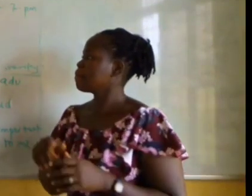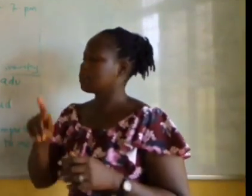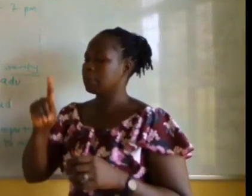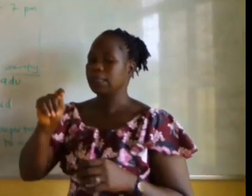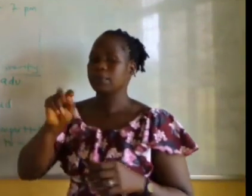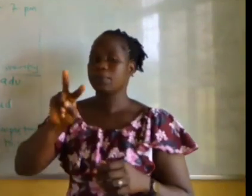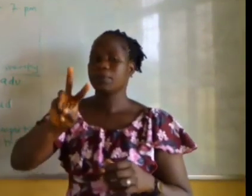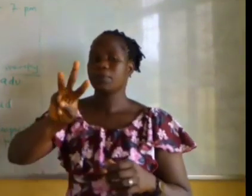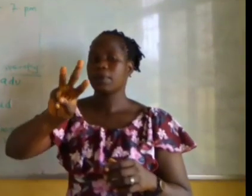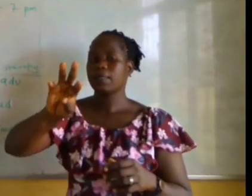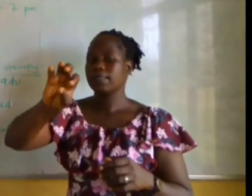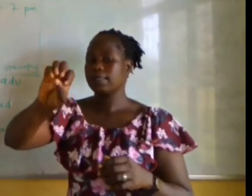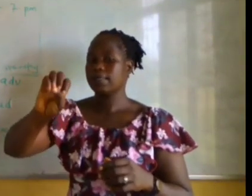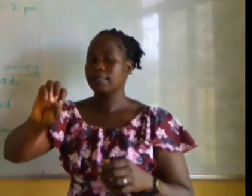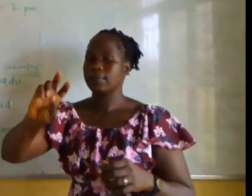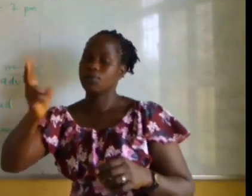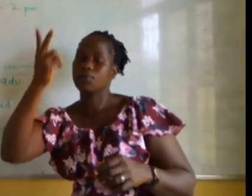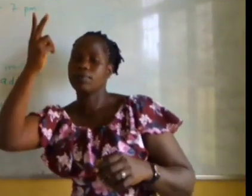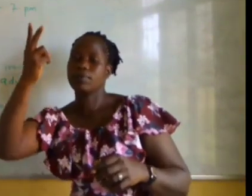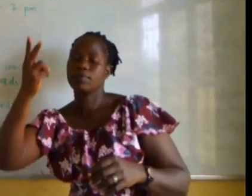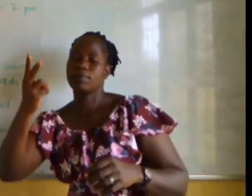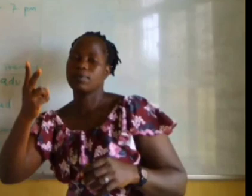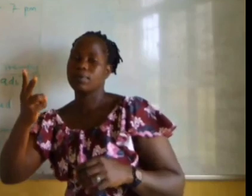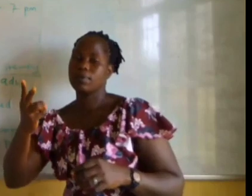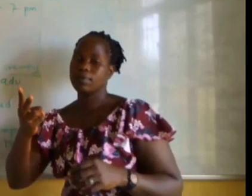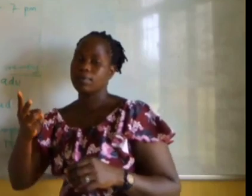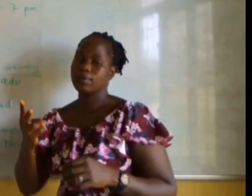twice. I traveled